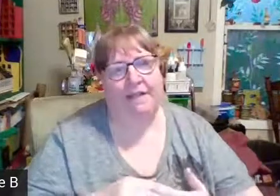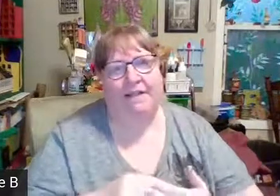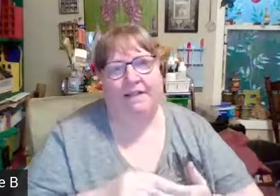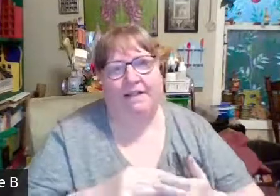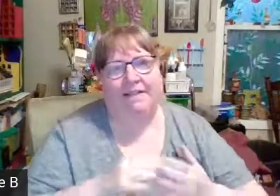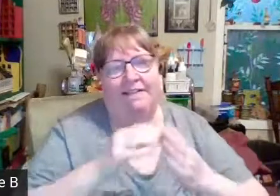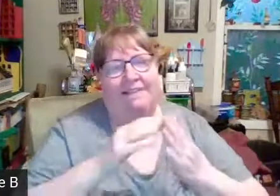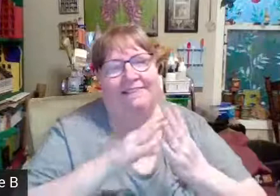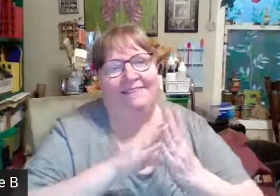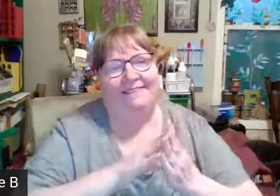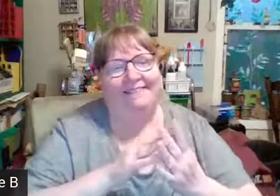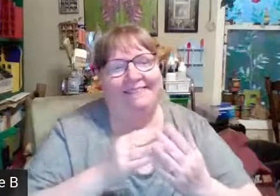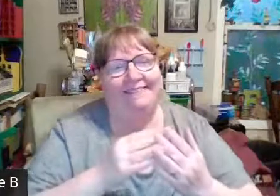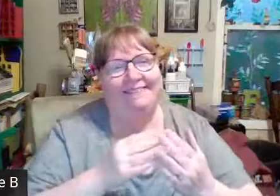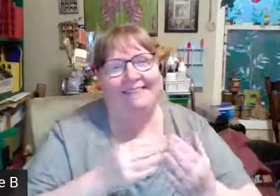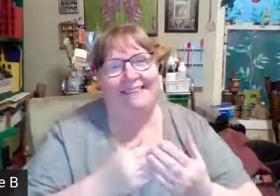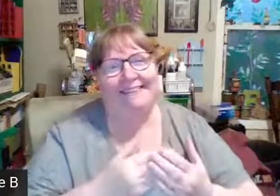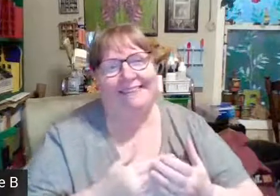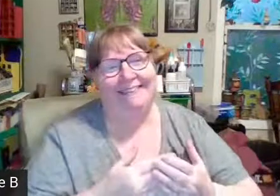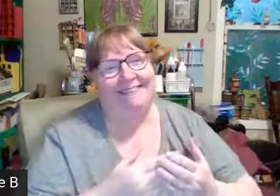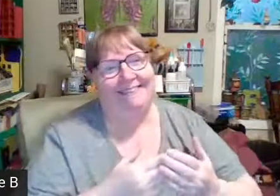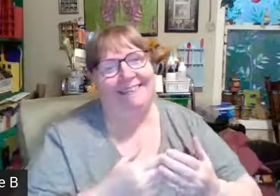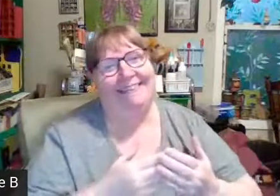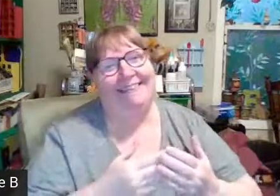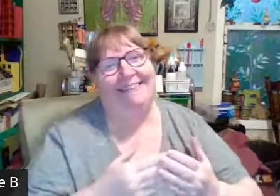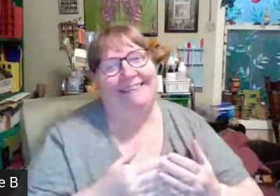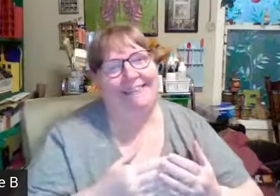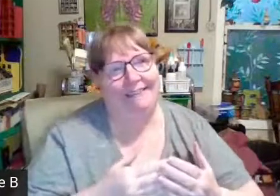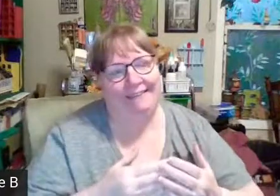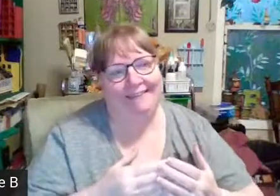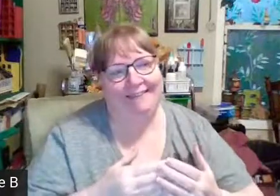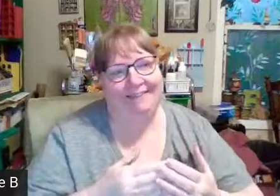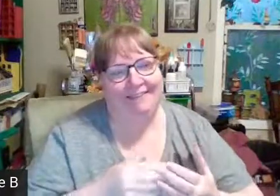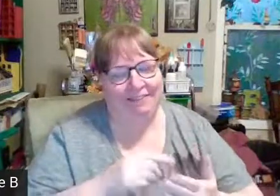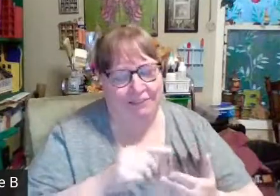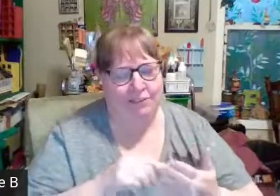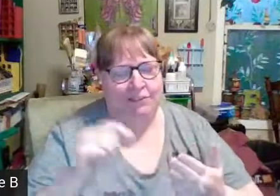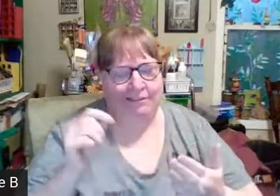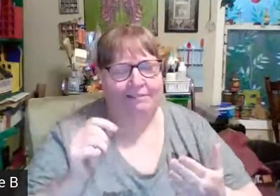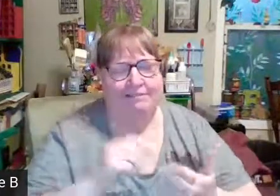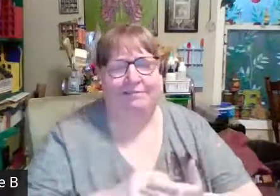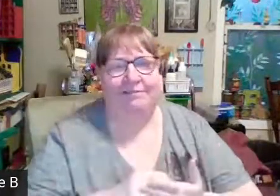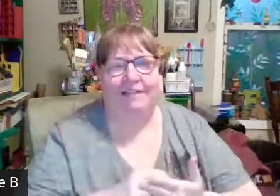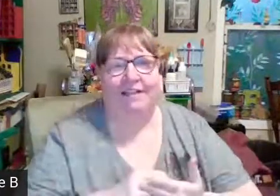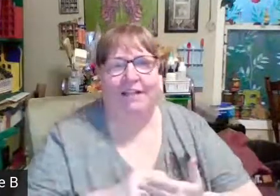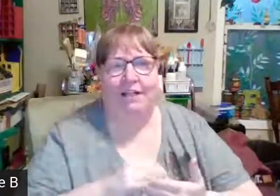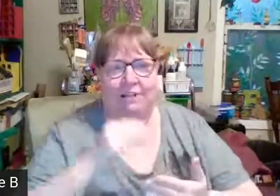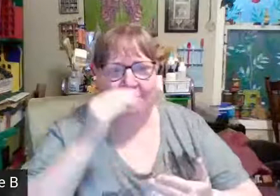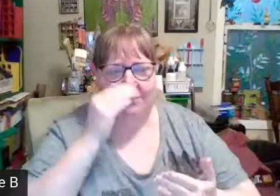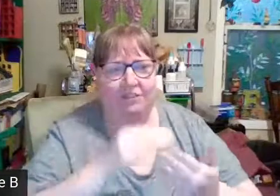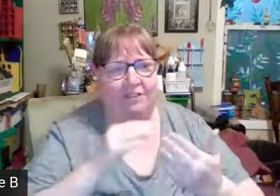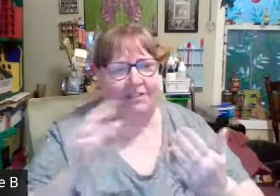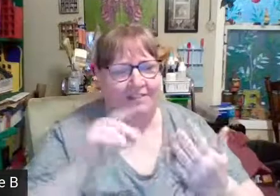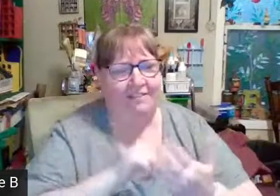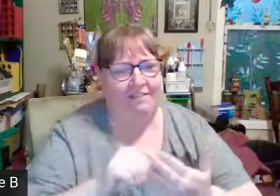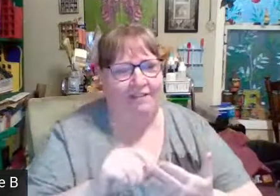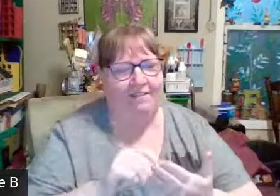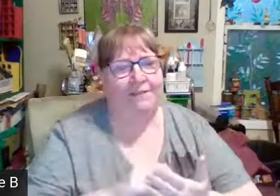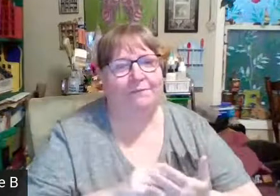spreadsheets. And if you don't, I do. I love spreadsheets. So I have my little checklist all mapped out. And in my little checklist, I'll see, okay, well, this